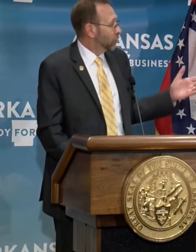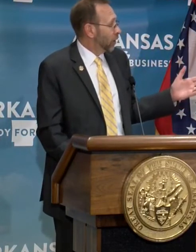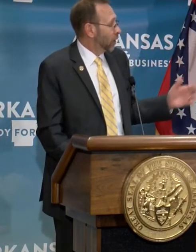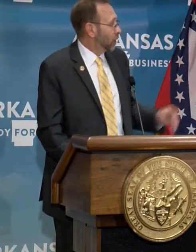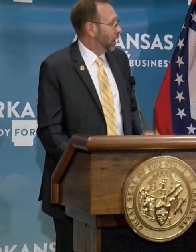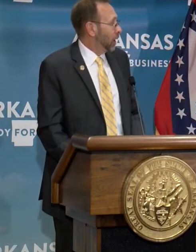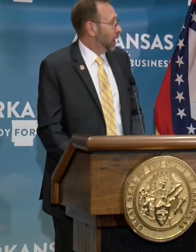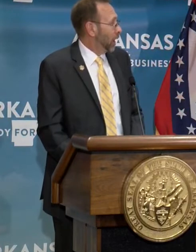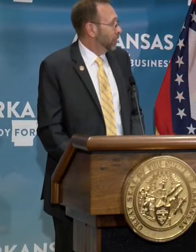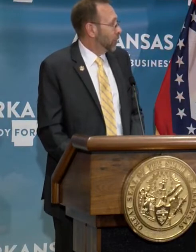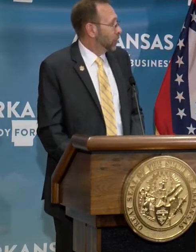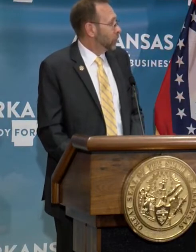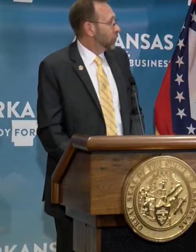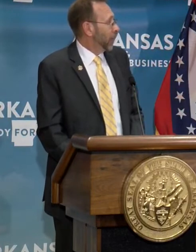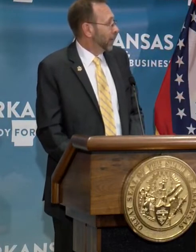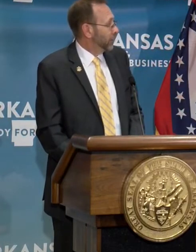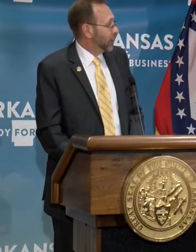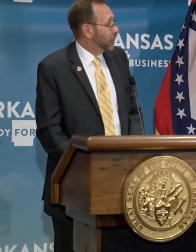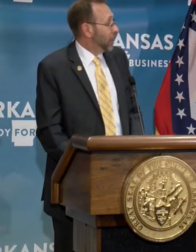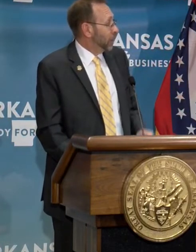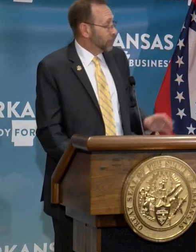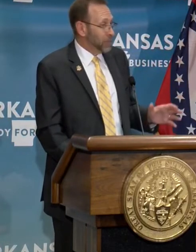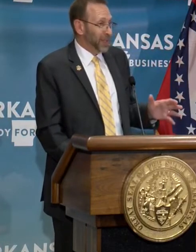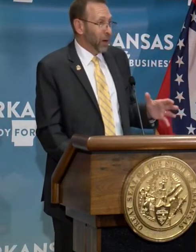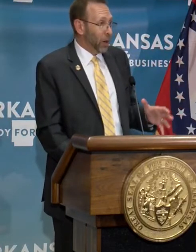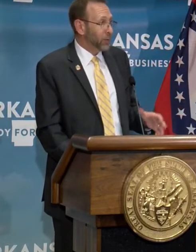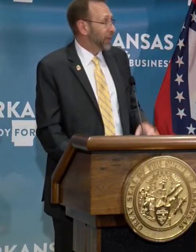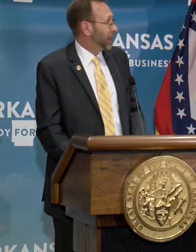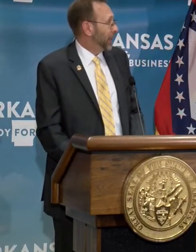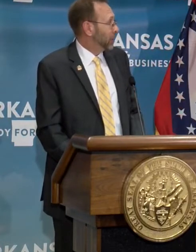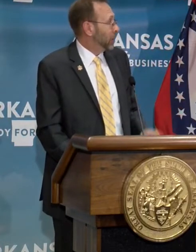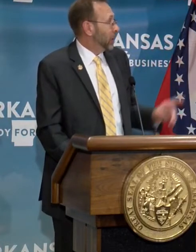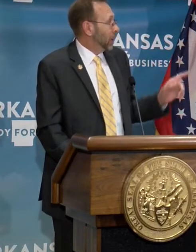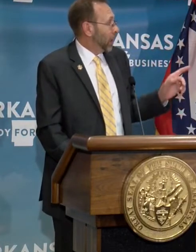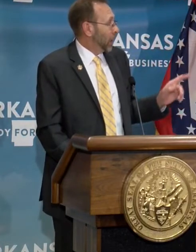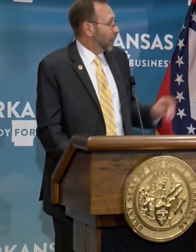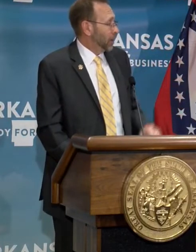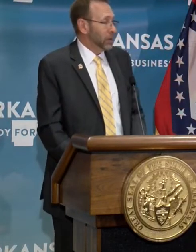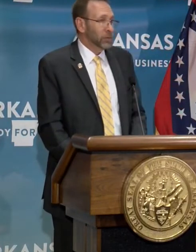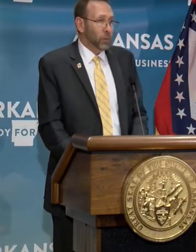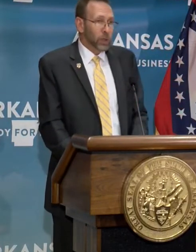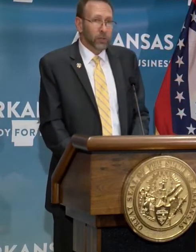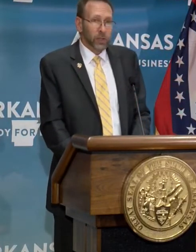But so far, of those who have been on a ventilator,